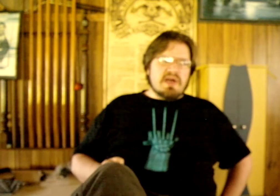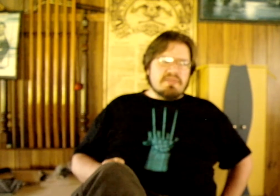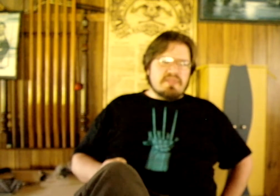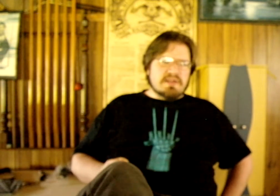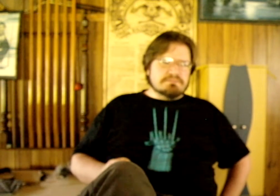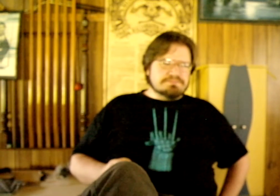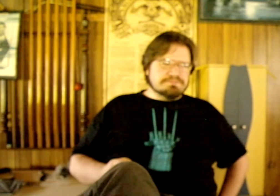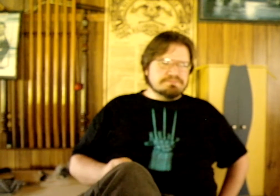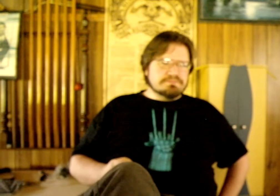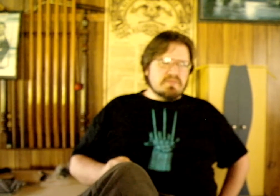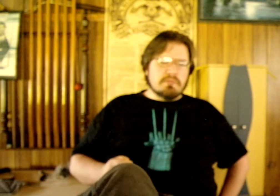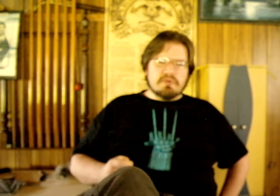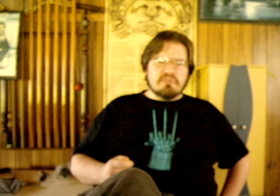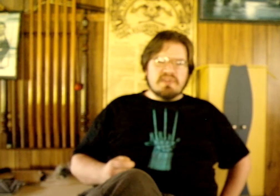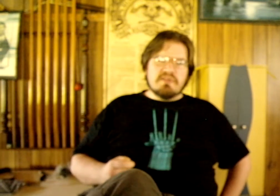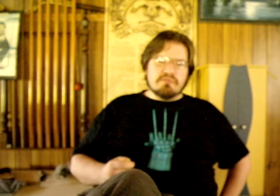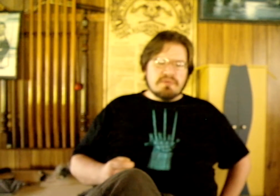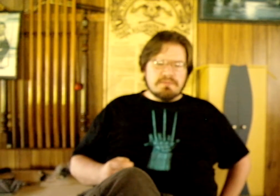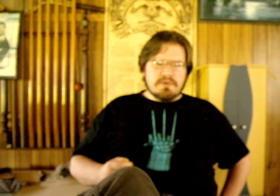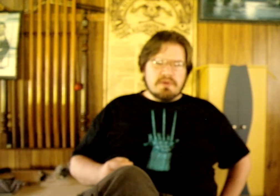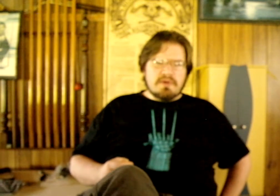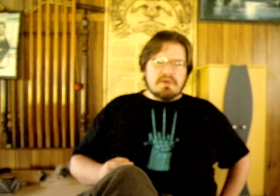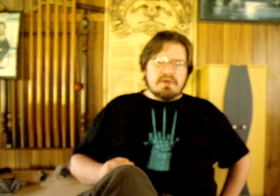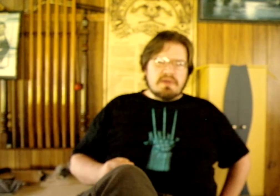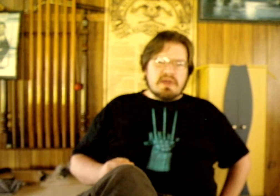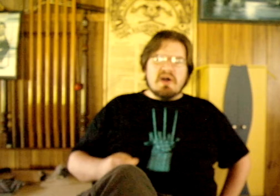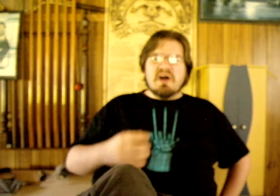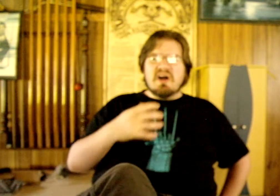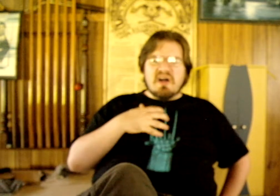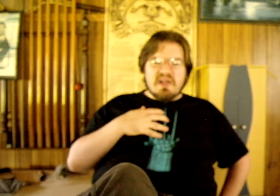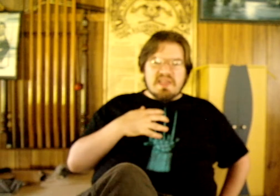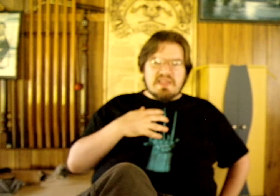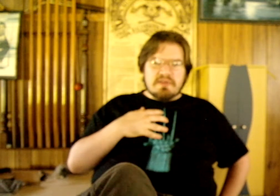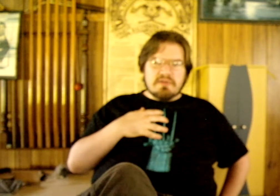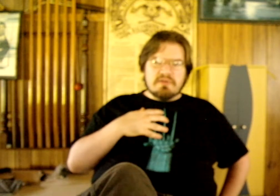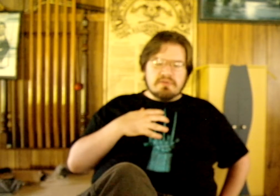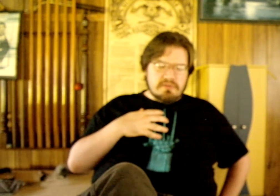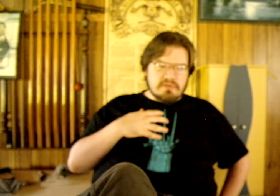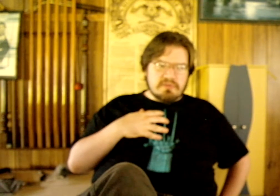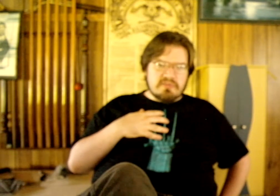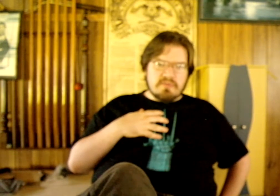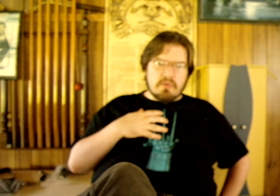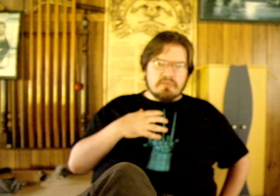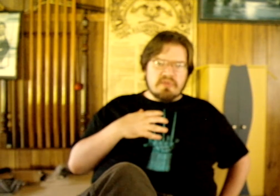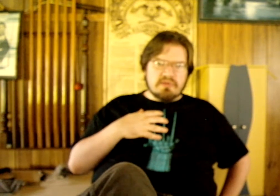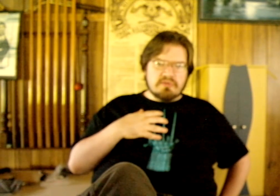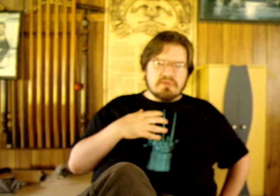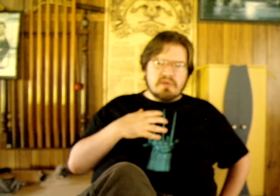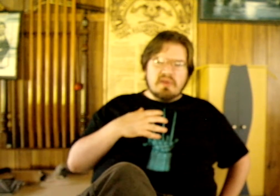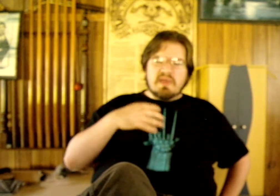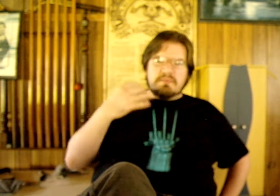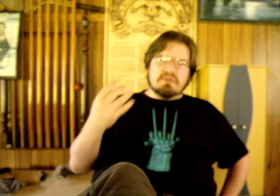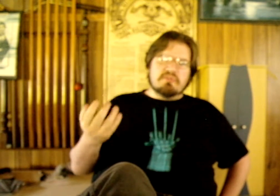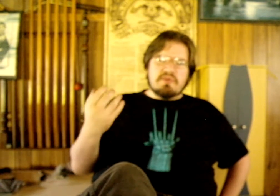that I wanted to give. I did the wrong thing.